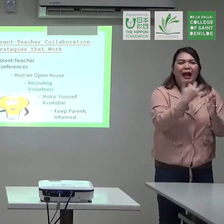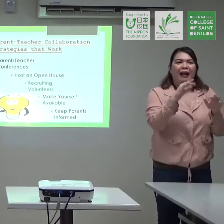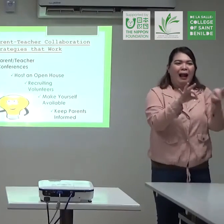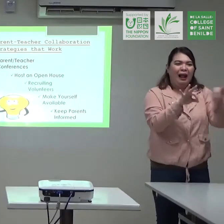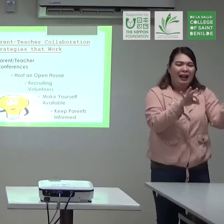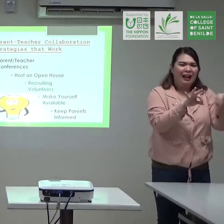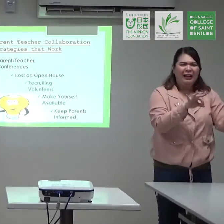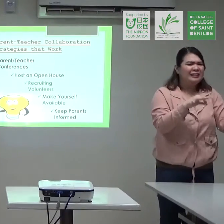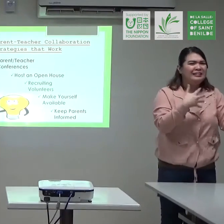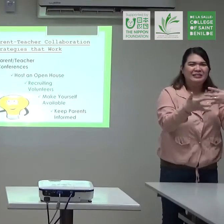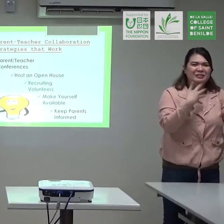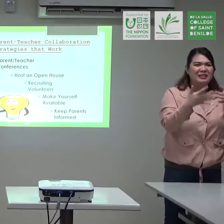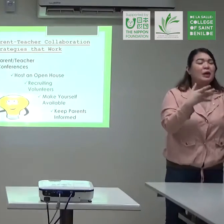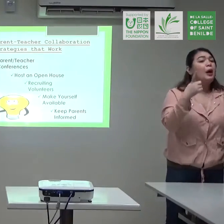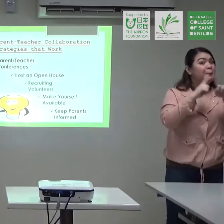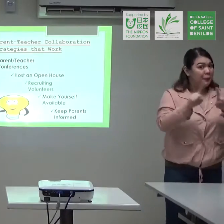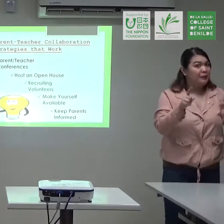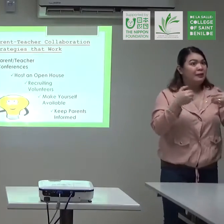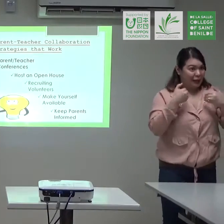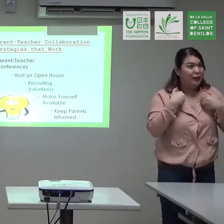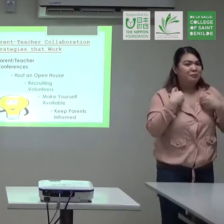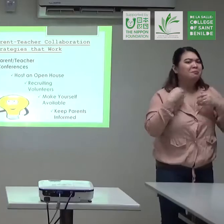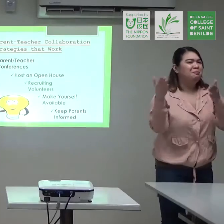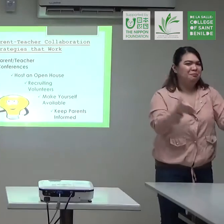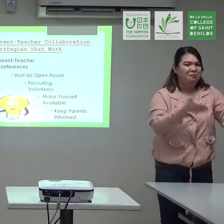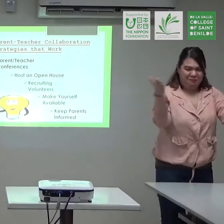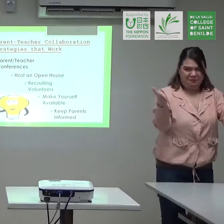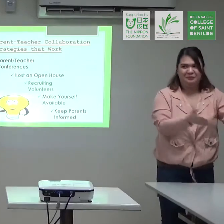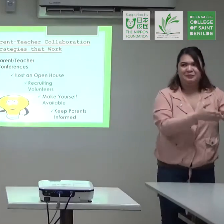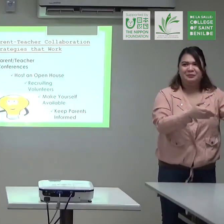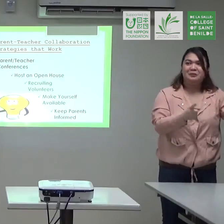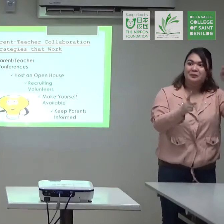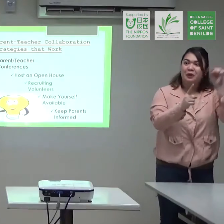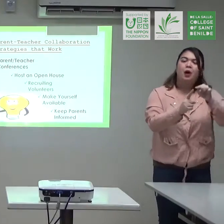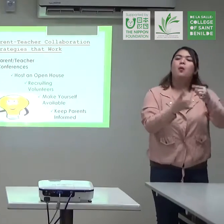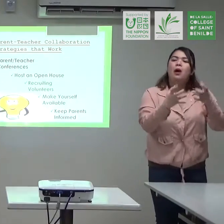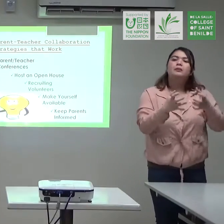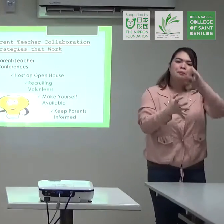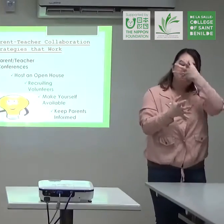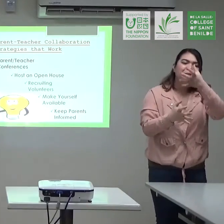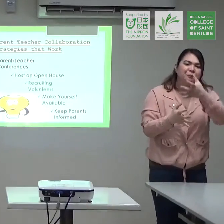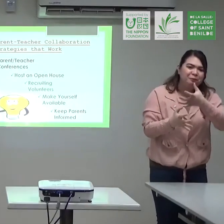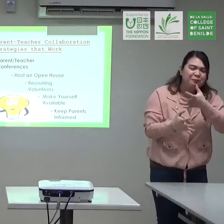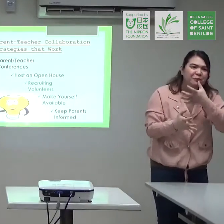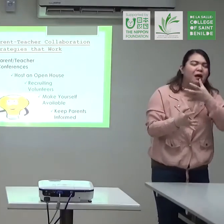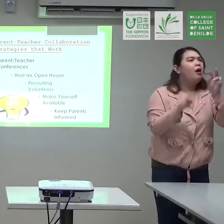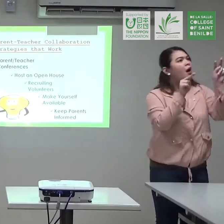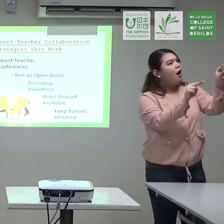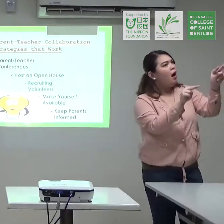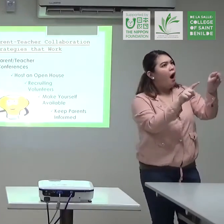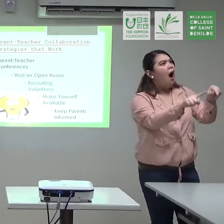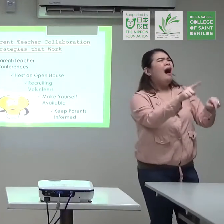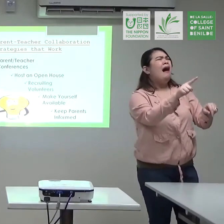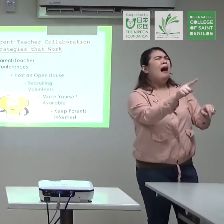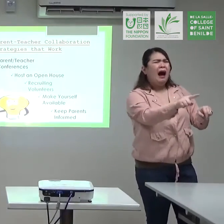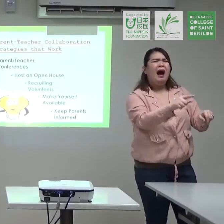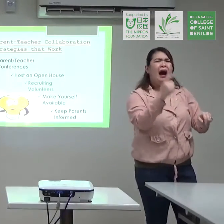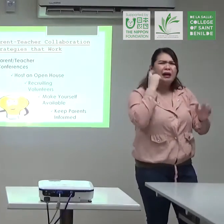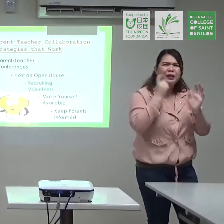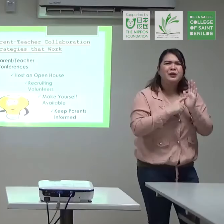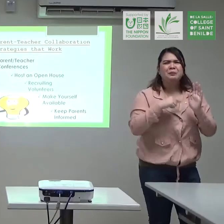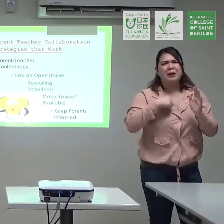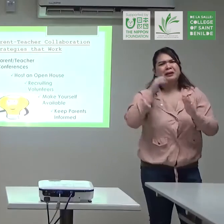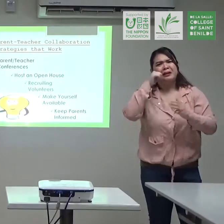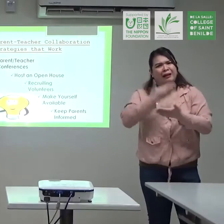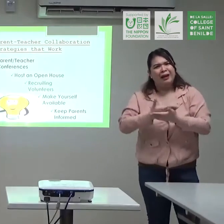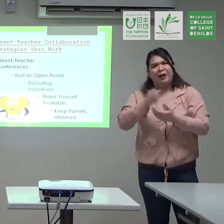defects, but they just, because they want the parents to know that the child needs correction and